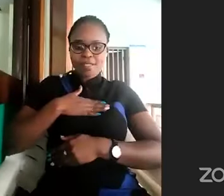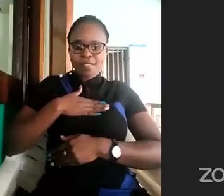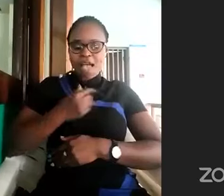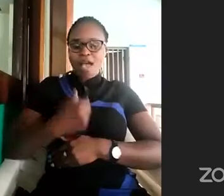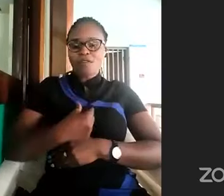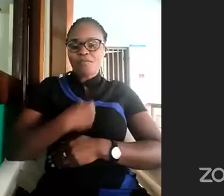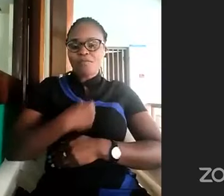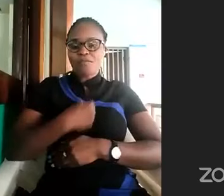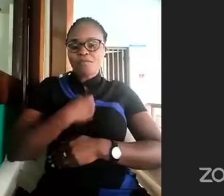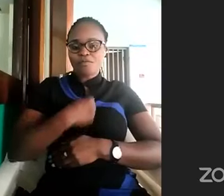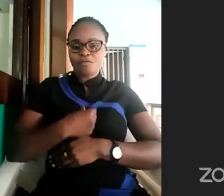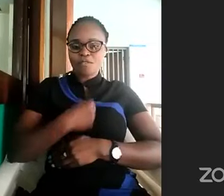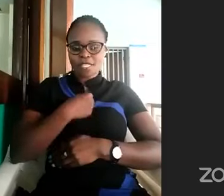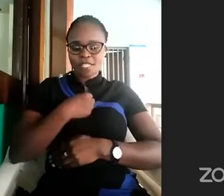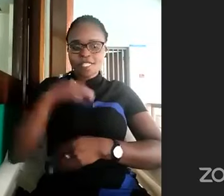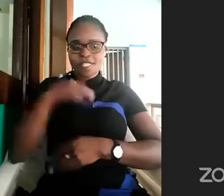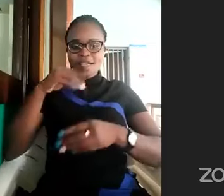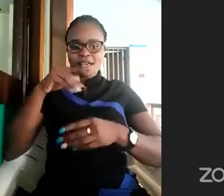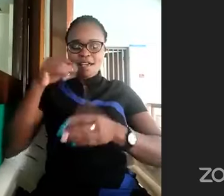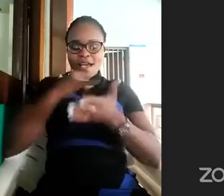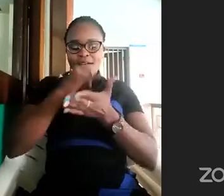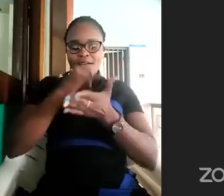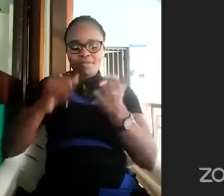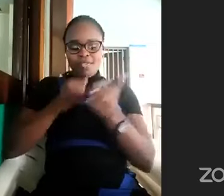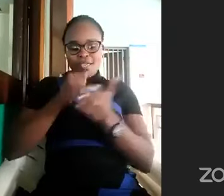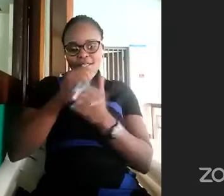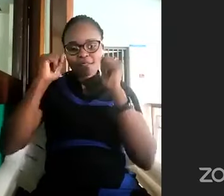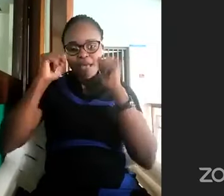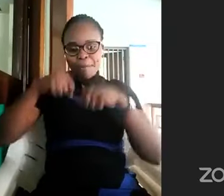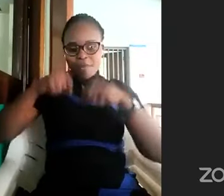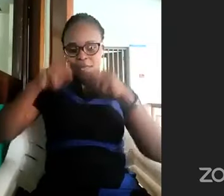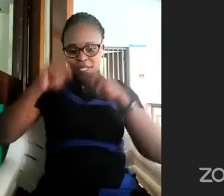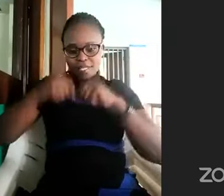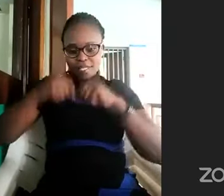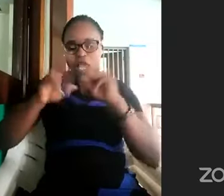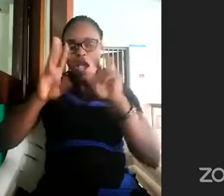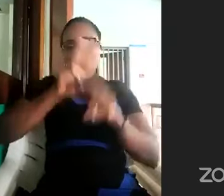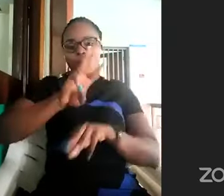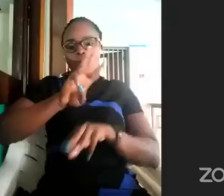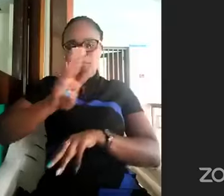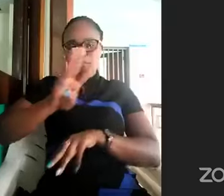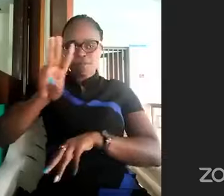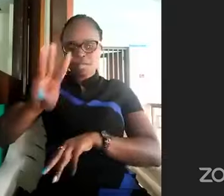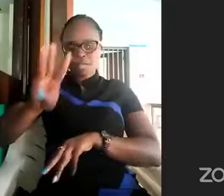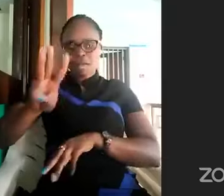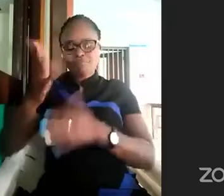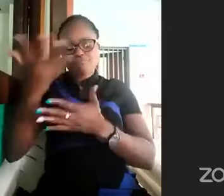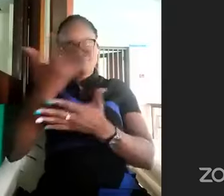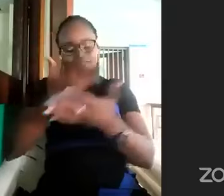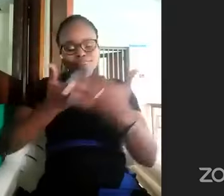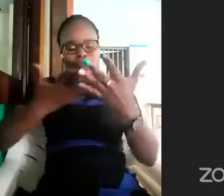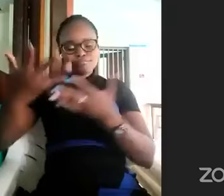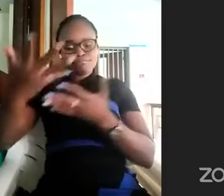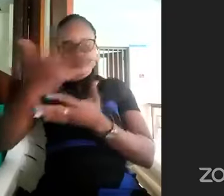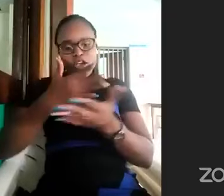disability website, and you'll get to interact with amazing documentation, amazing presentation also from the Mama